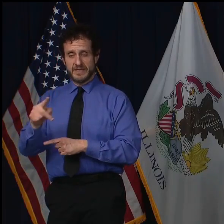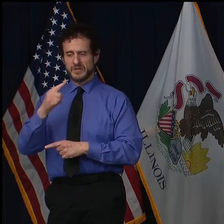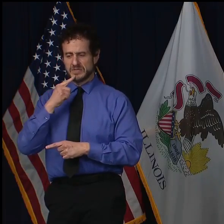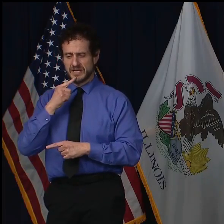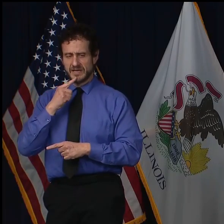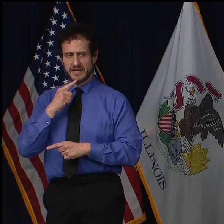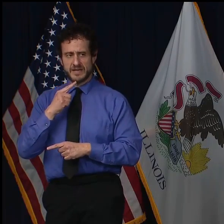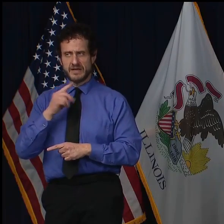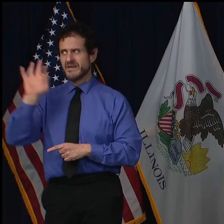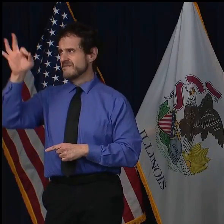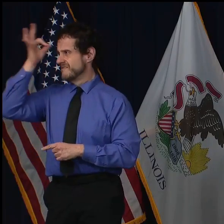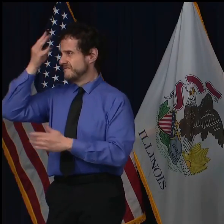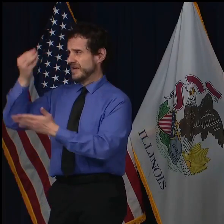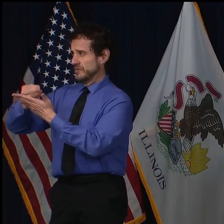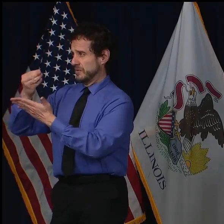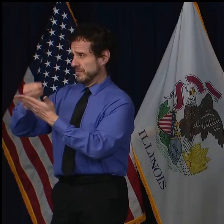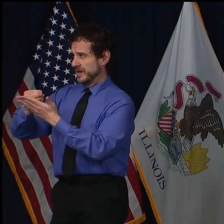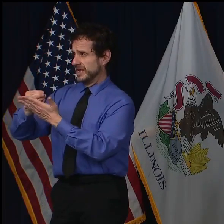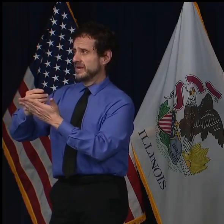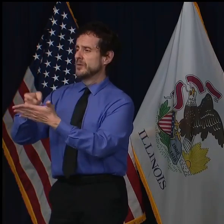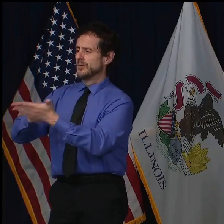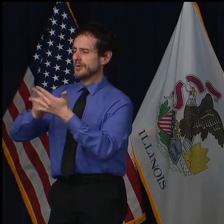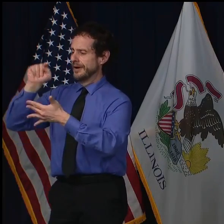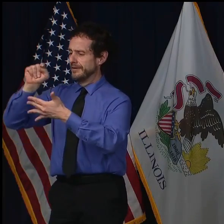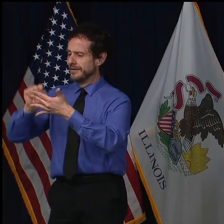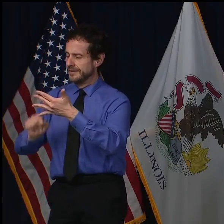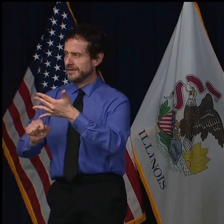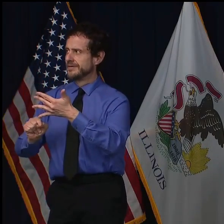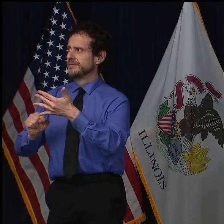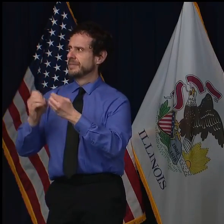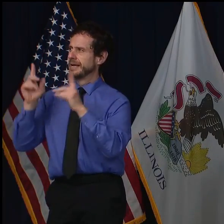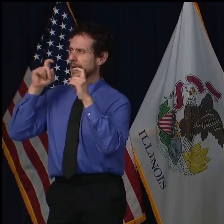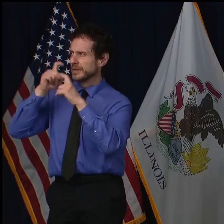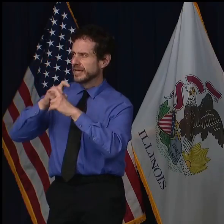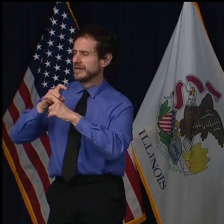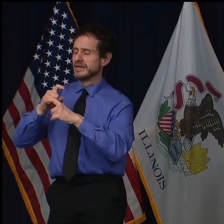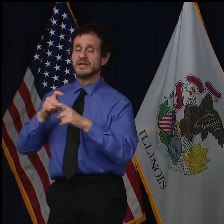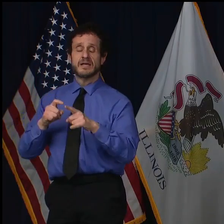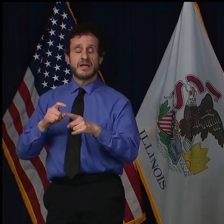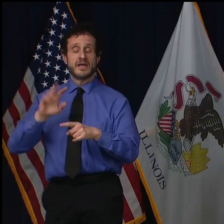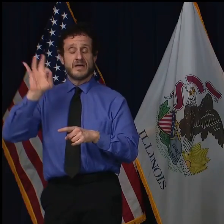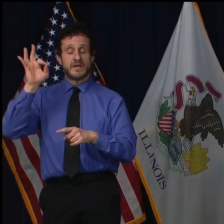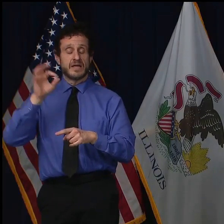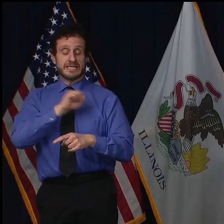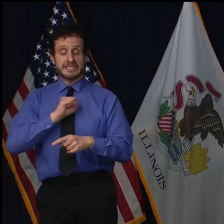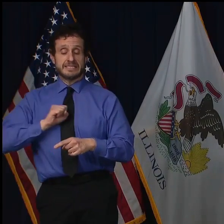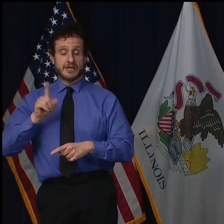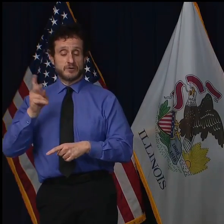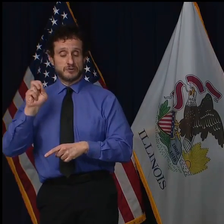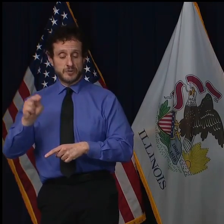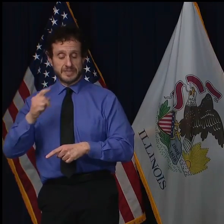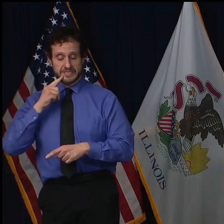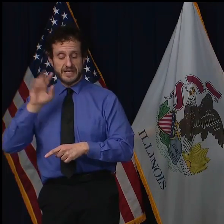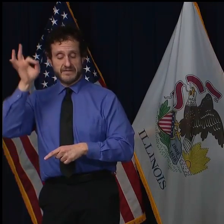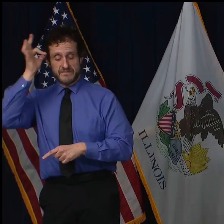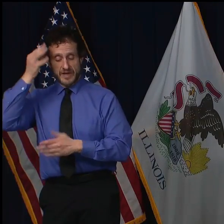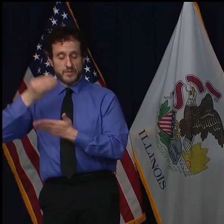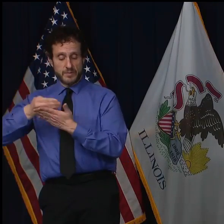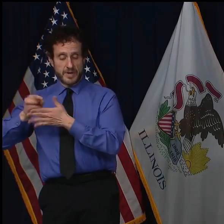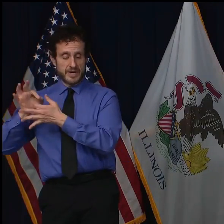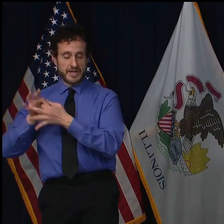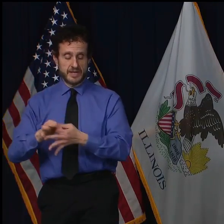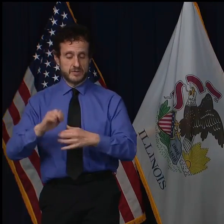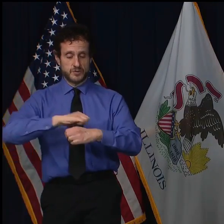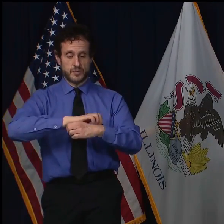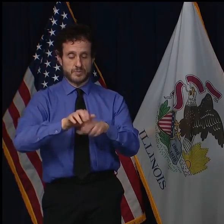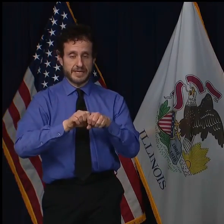strings attached to federal funding for Illinois. Senator Durbin said today he thinks it's fair that federal funding be associated specifically with the pandemic, not